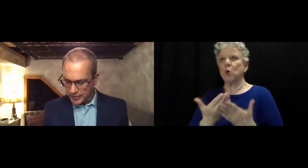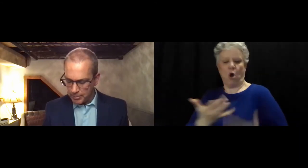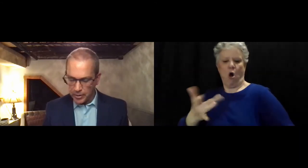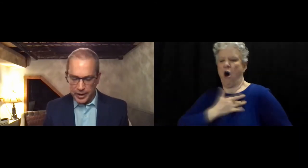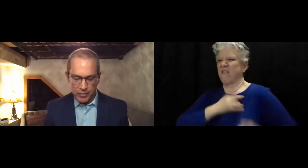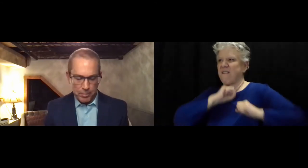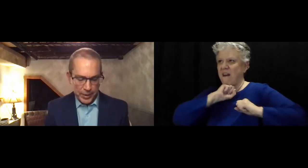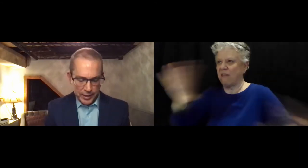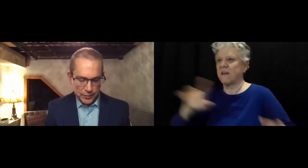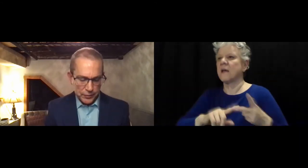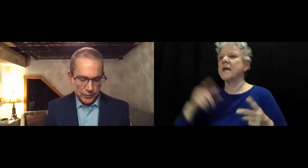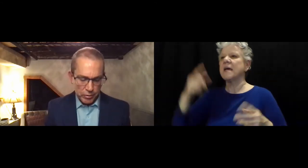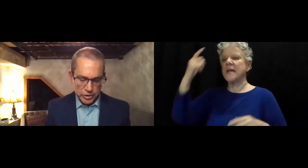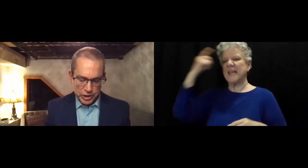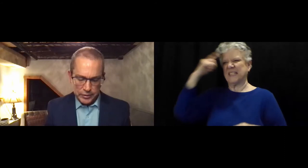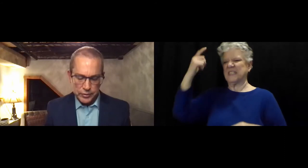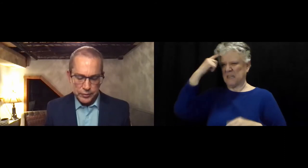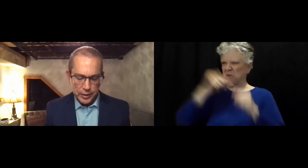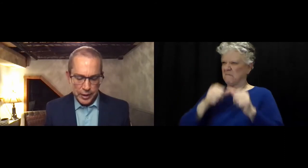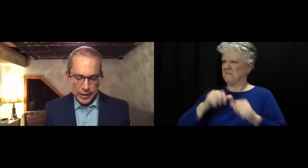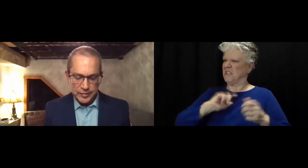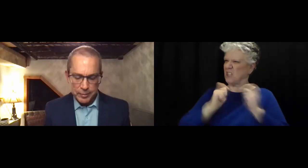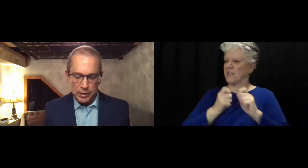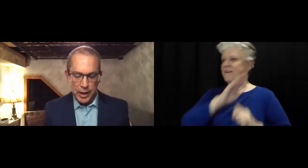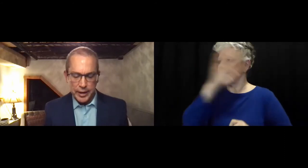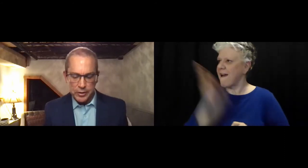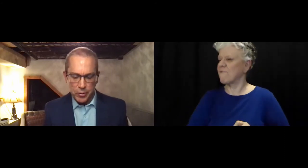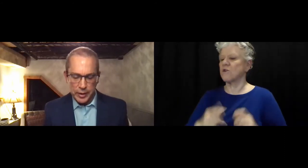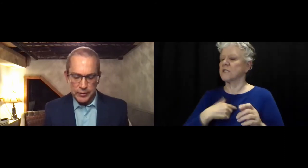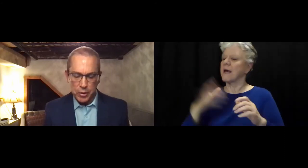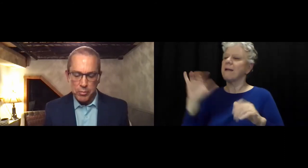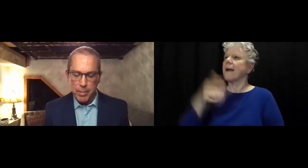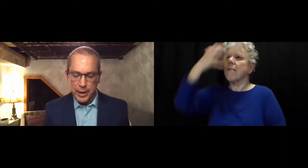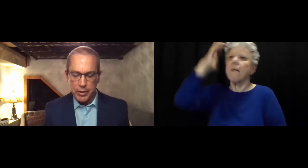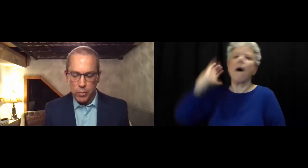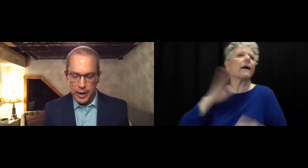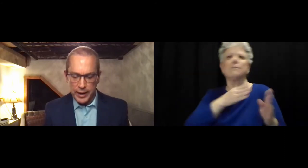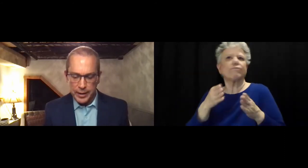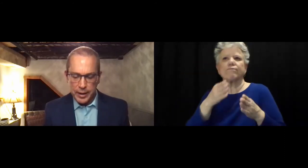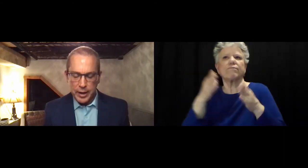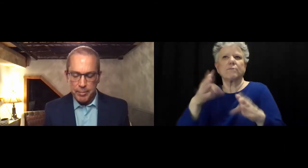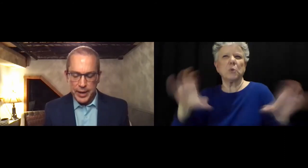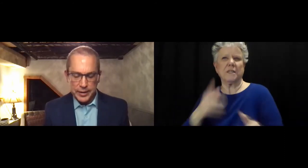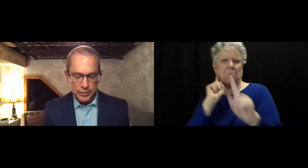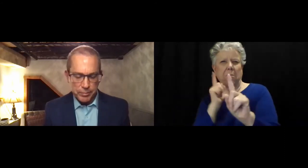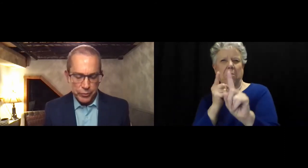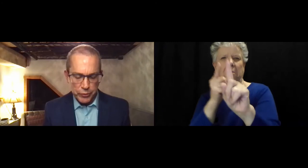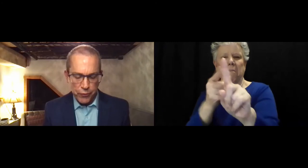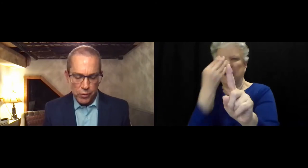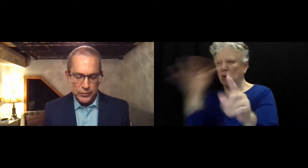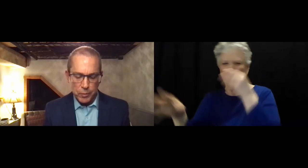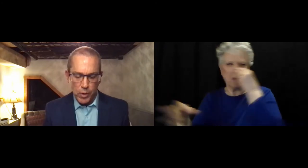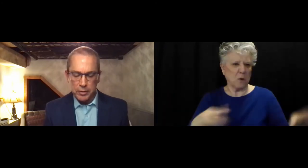whose temper never bends or changes, like some lion going his own barbaric way, a man given to